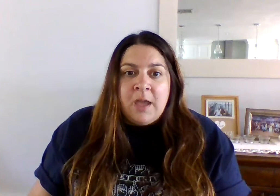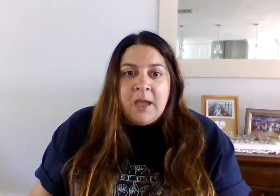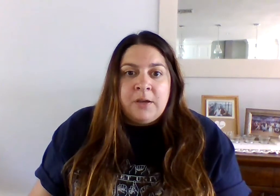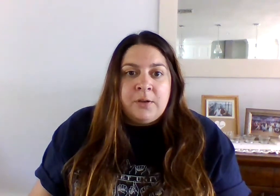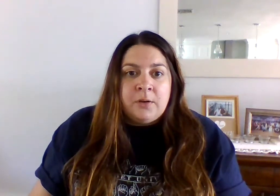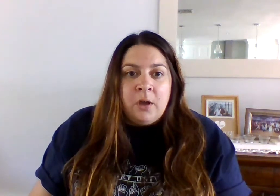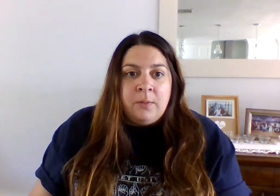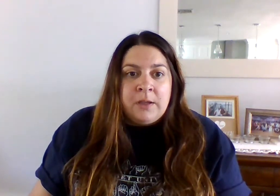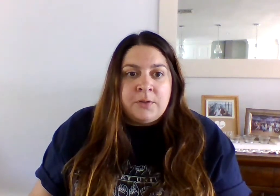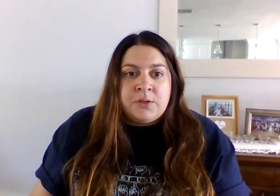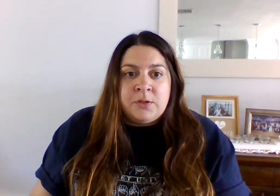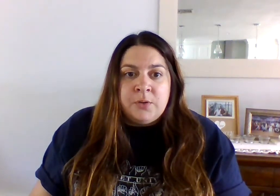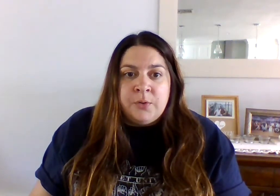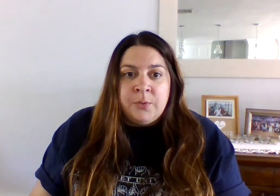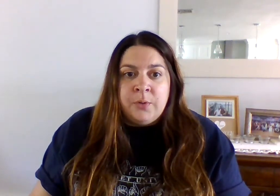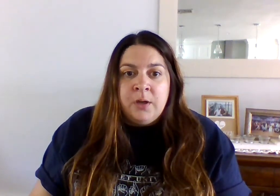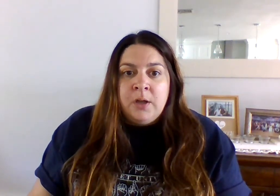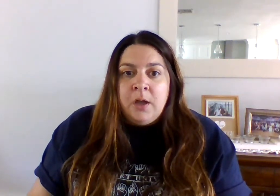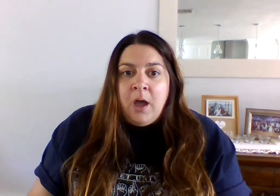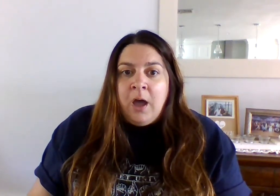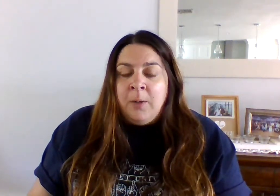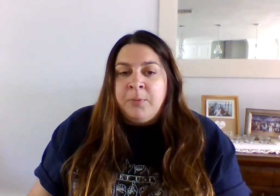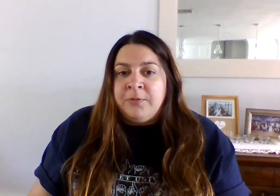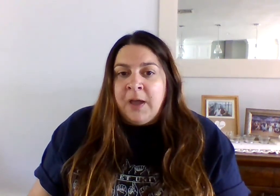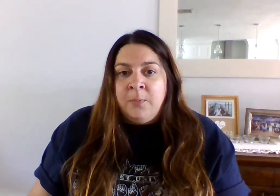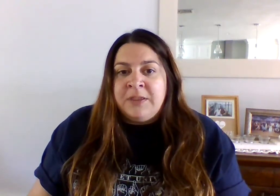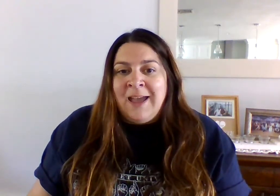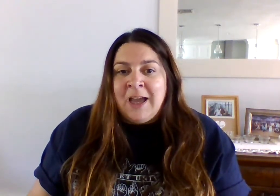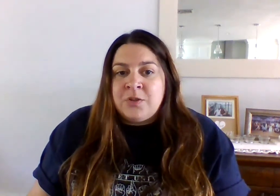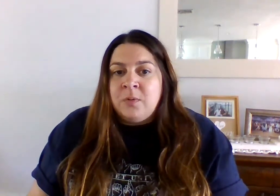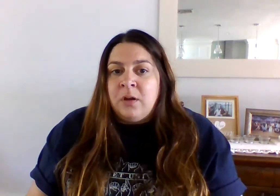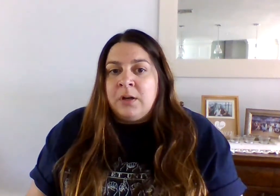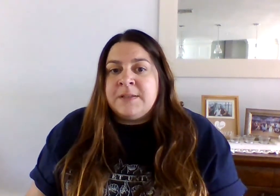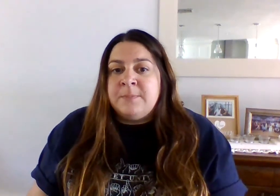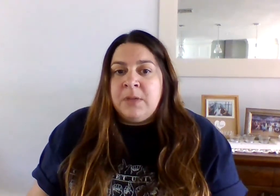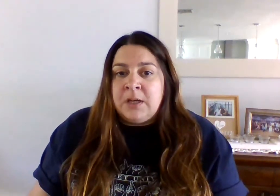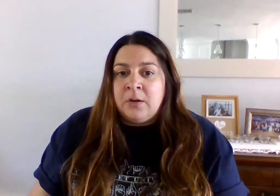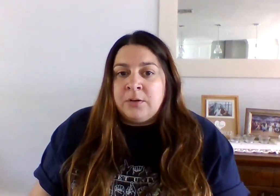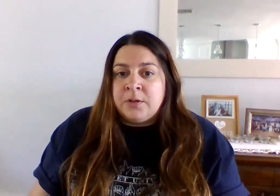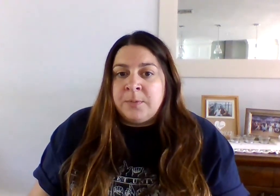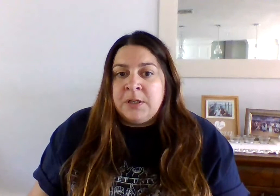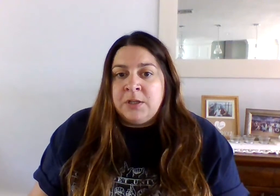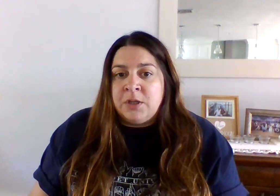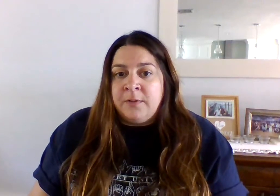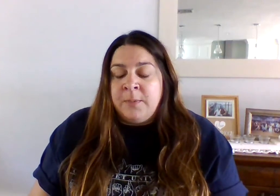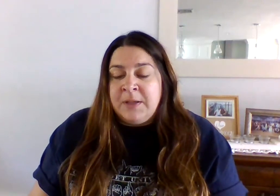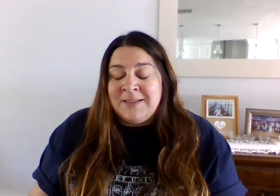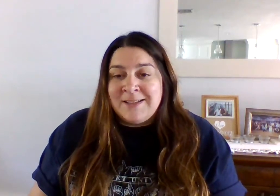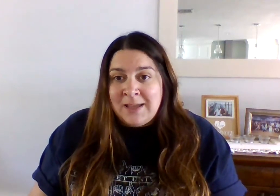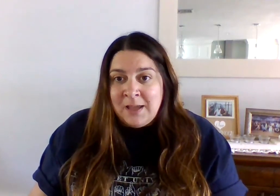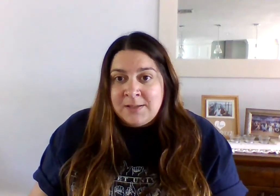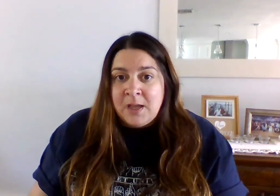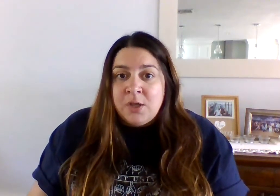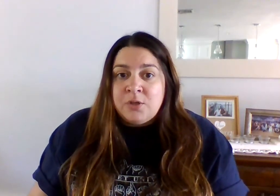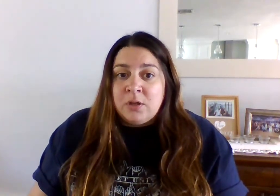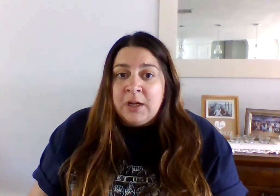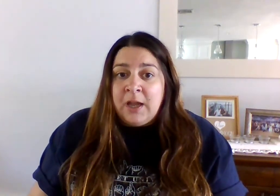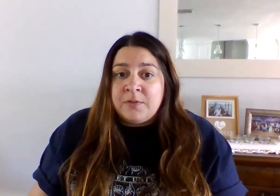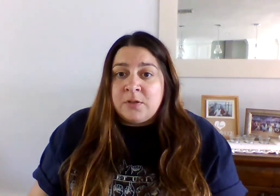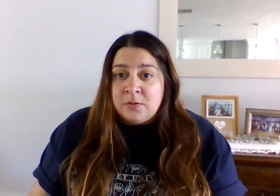Then you're going to provide what the actual artist's meaning or interpretation of the piece is. So you're going to have to do a little